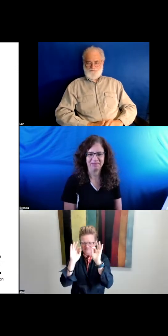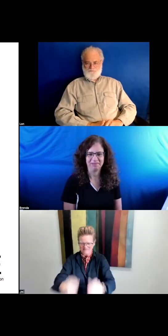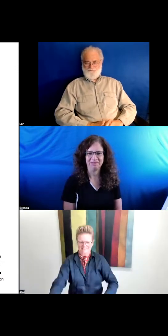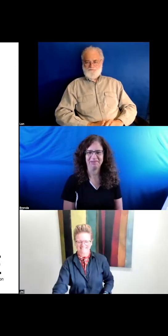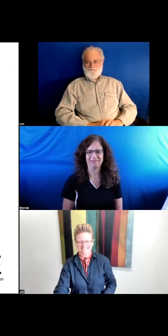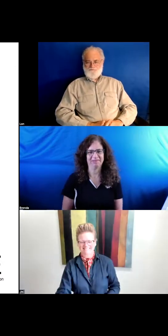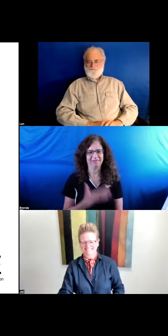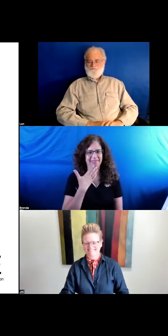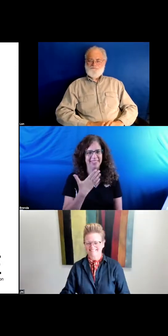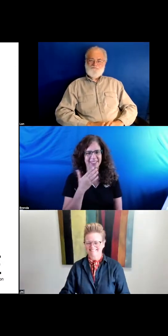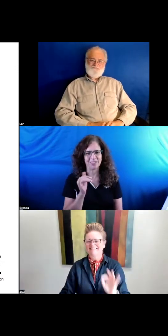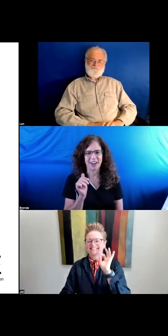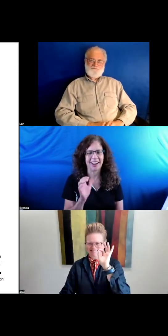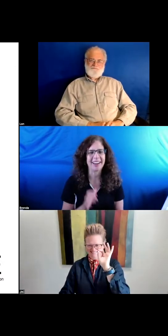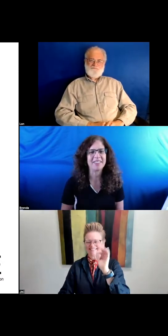And again, thank you.